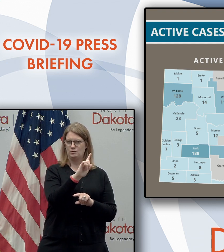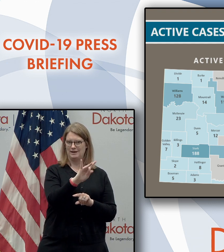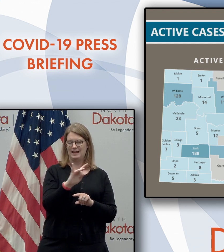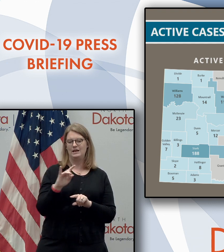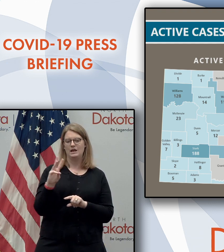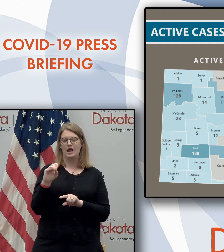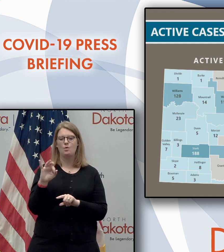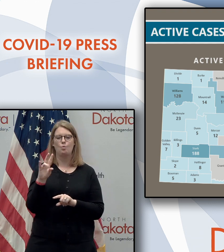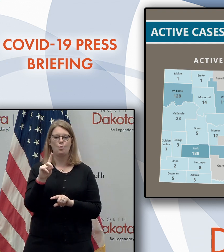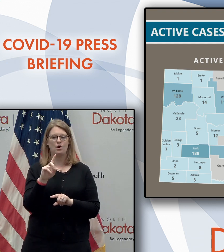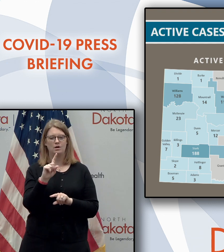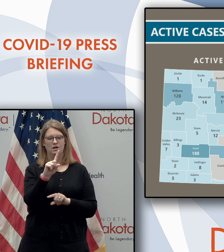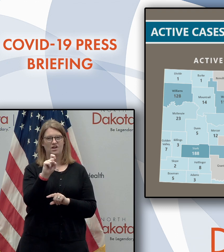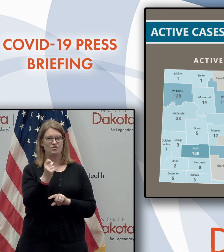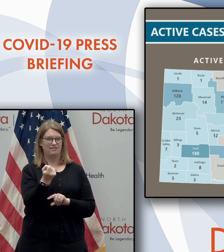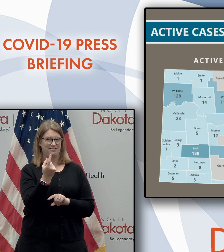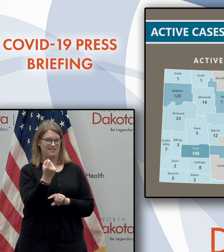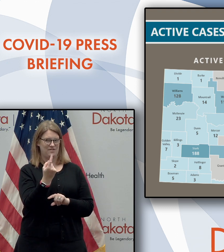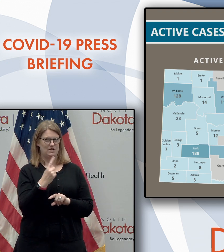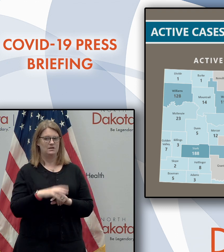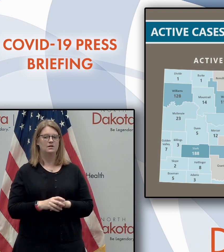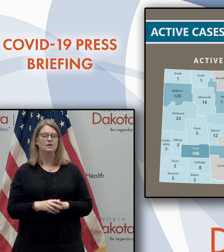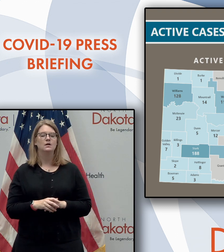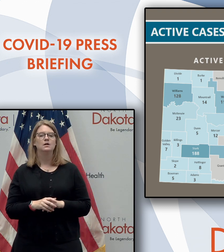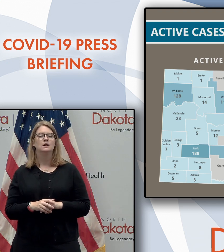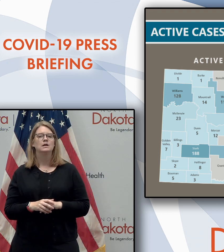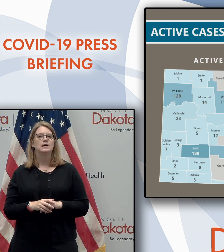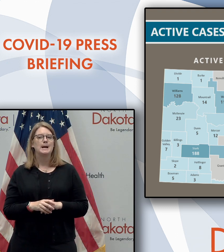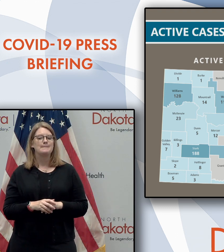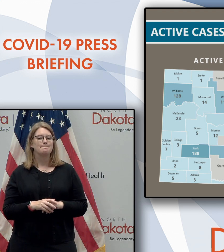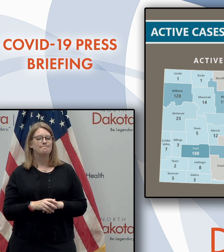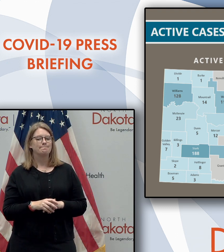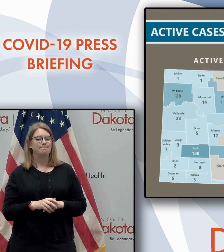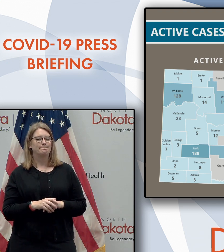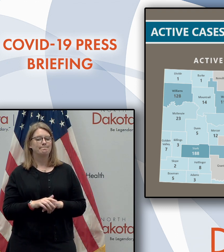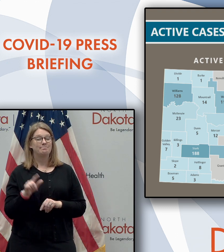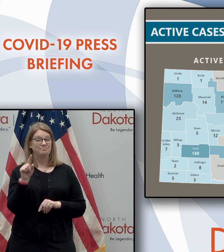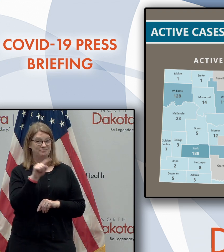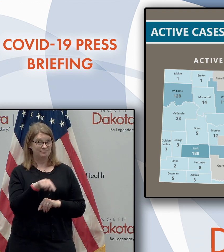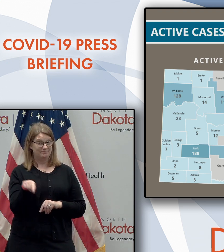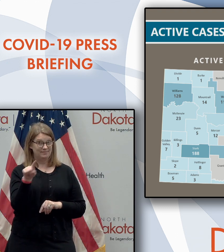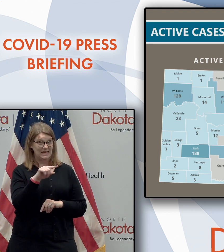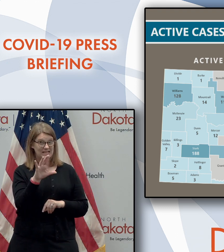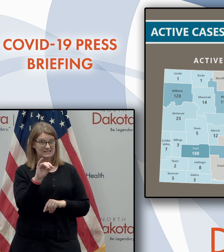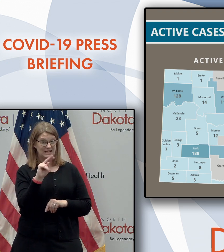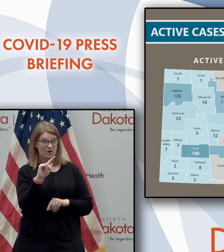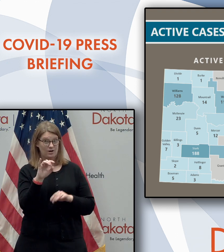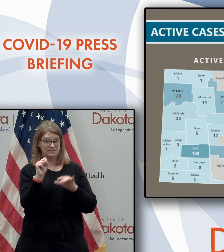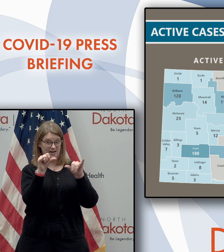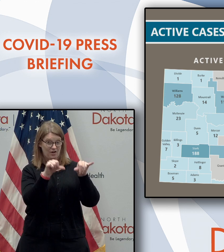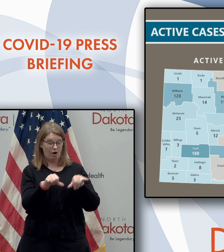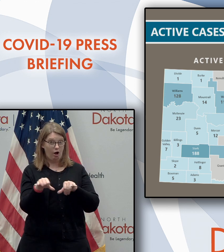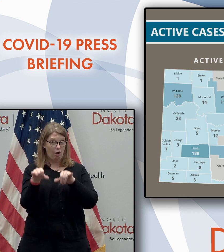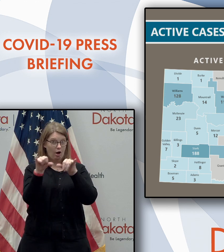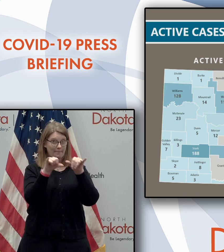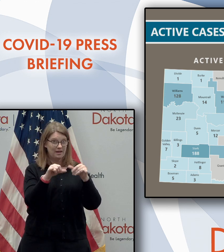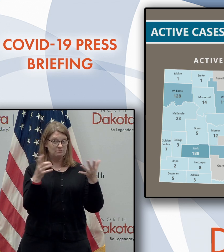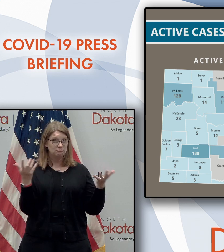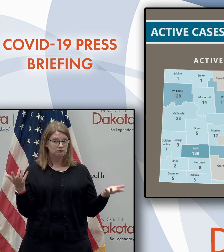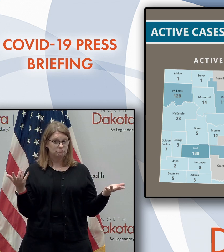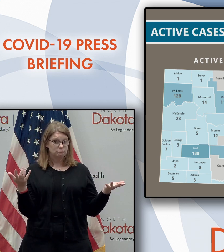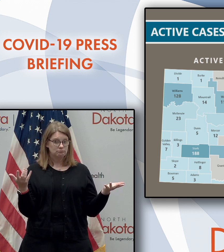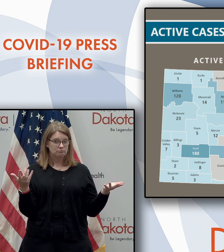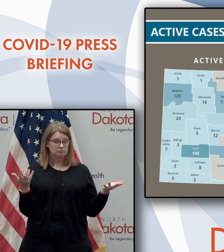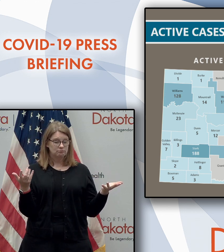County 111. One thing that all of these counties have in common, as you can easily